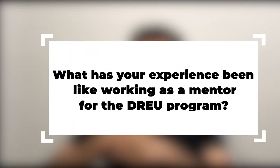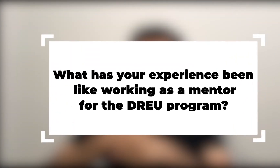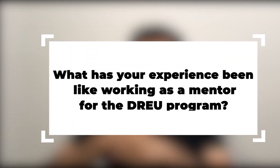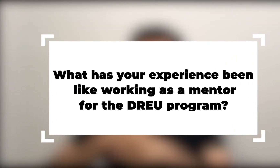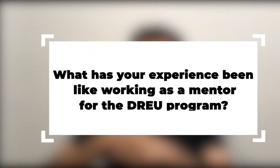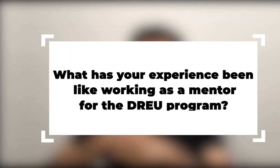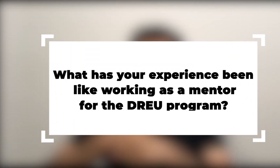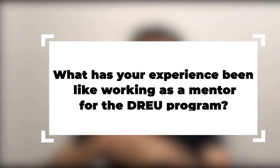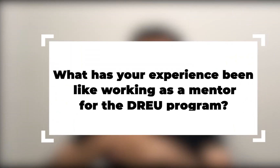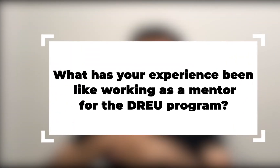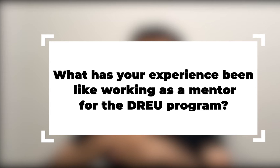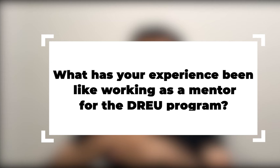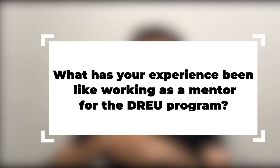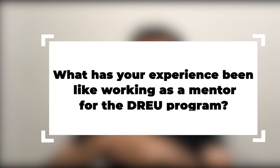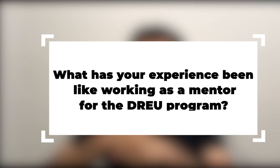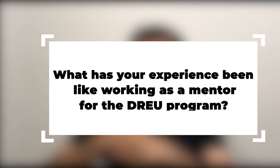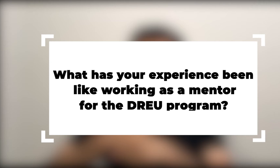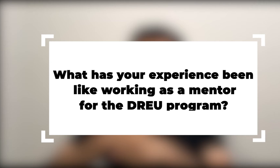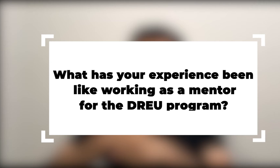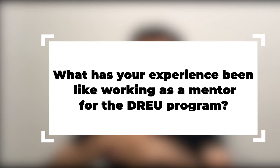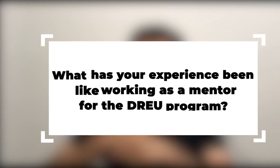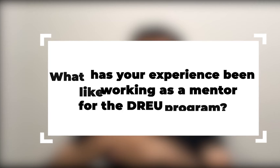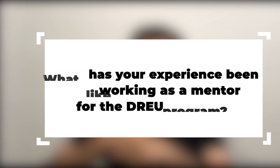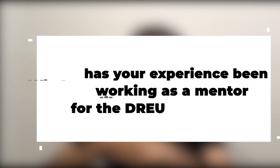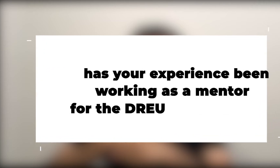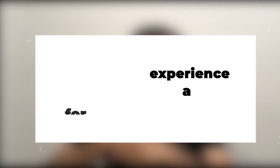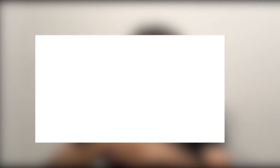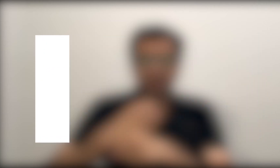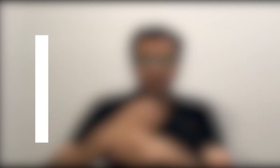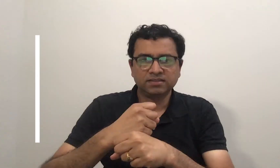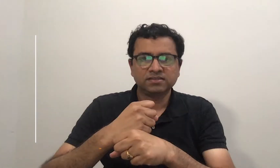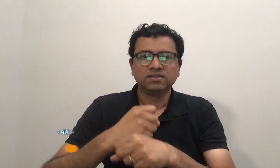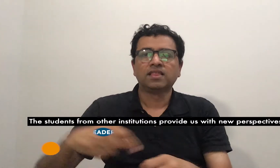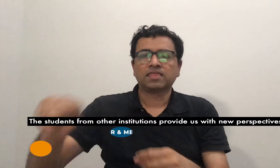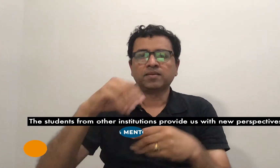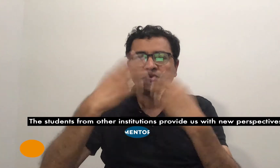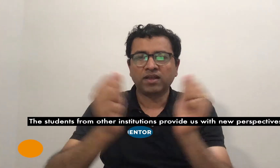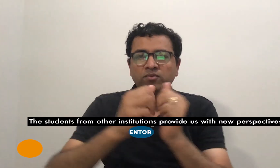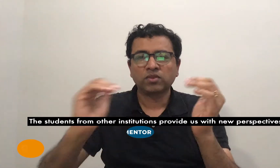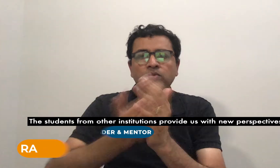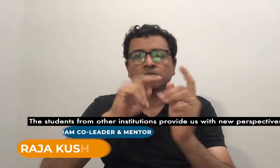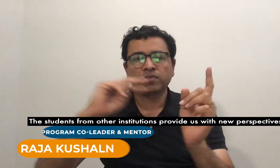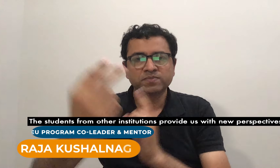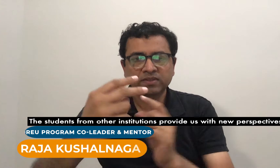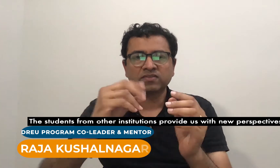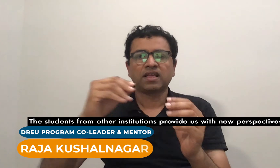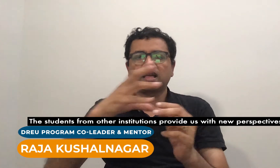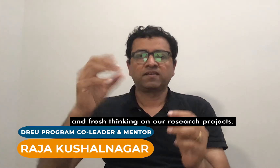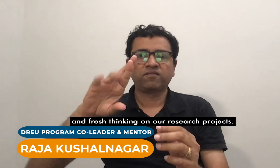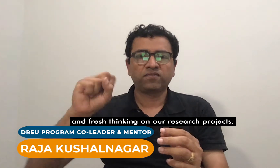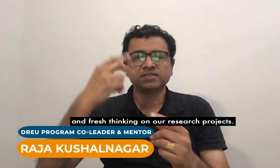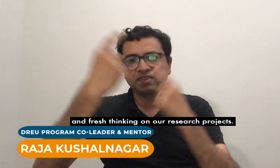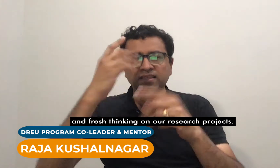What has your experience been like working as a mentor for the DREW program? The students from other institutions provide us with new